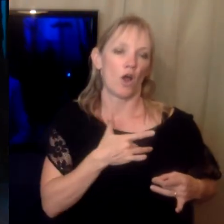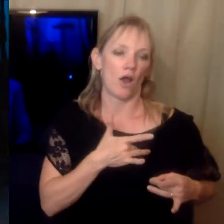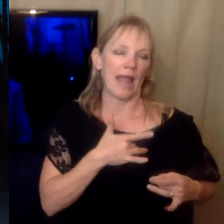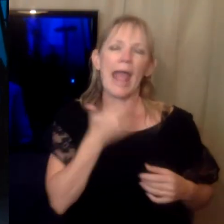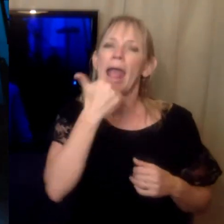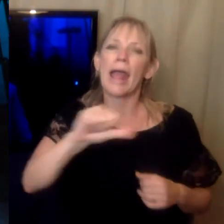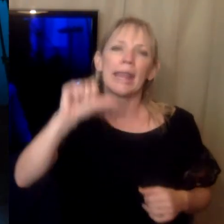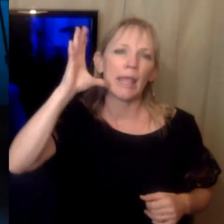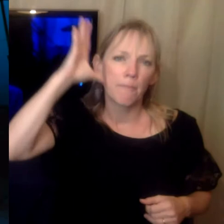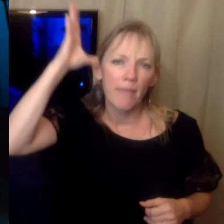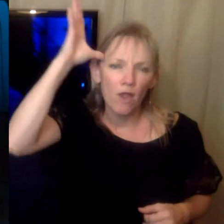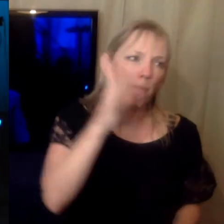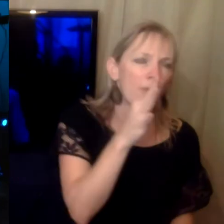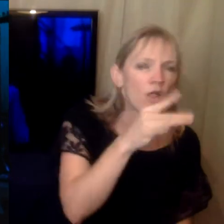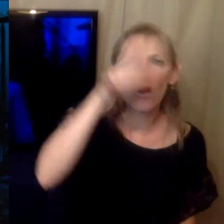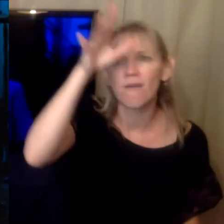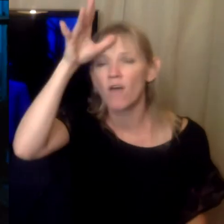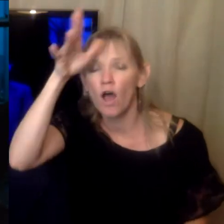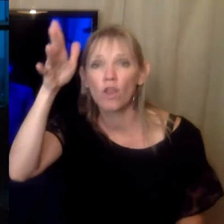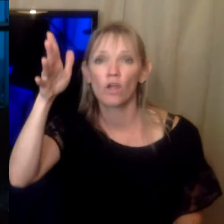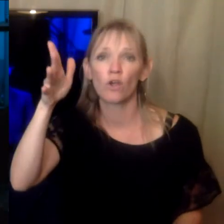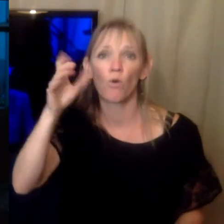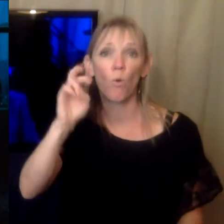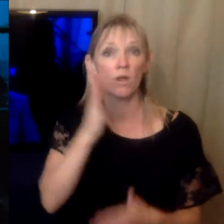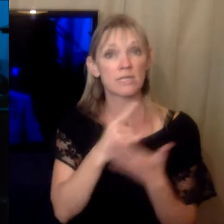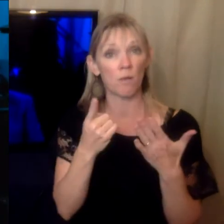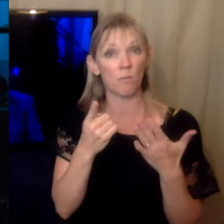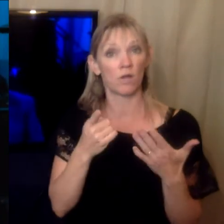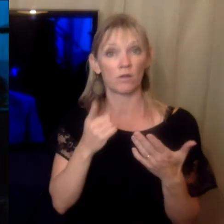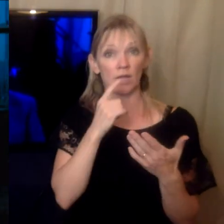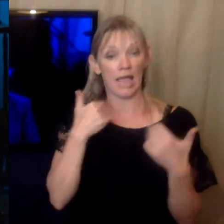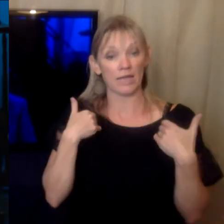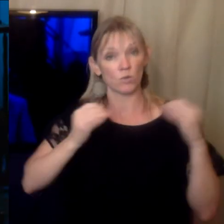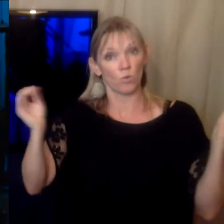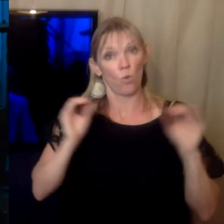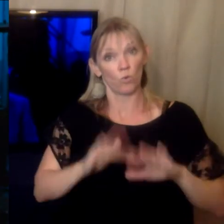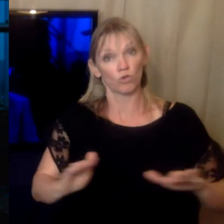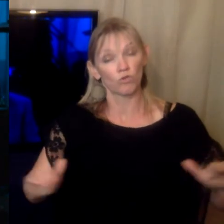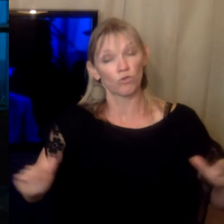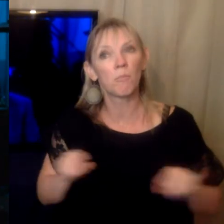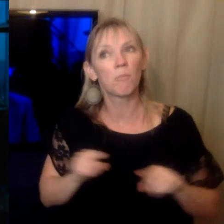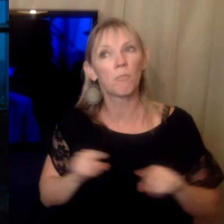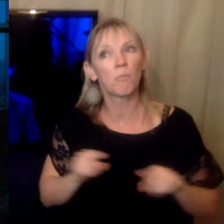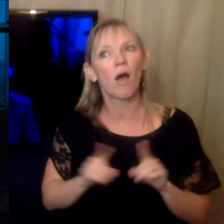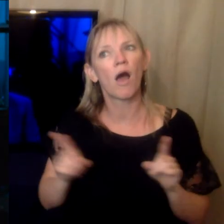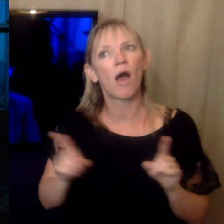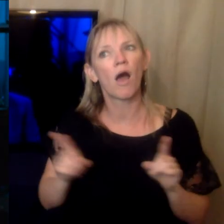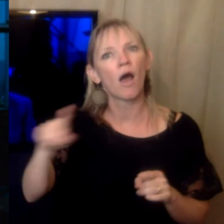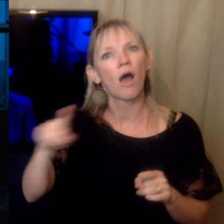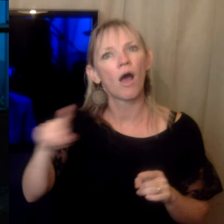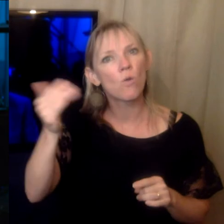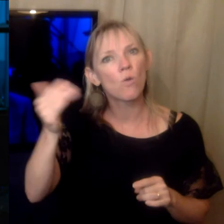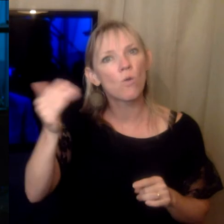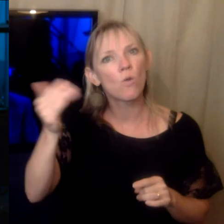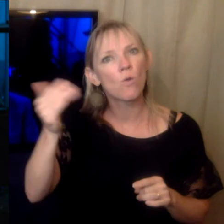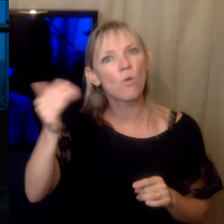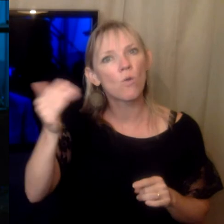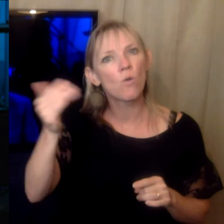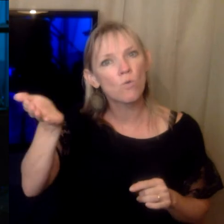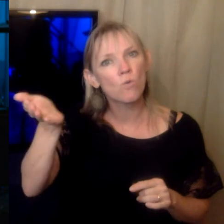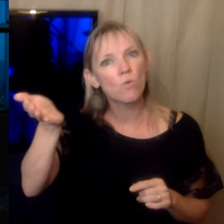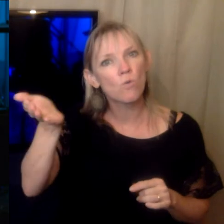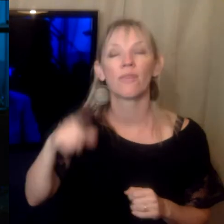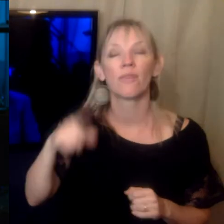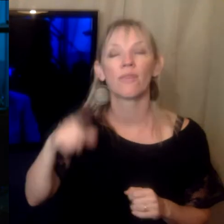father, or even someone without children, but who knows that they